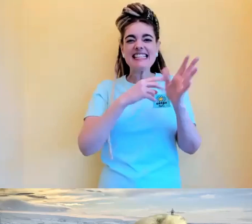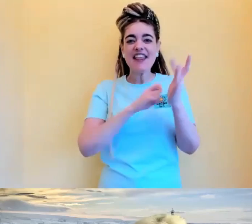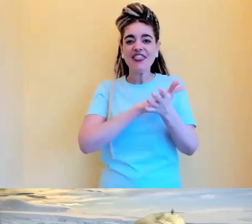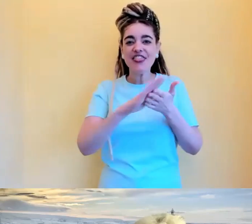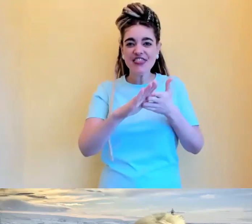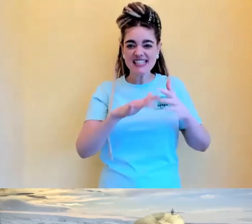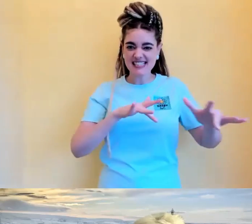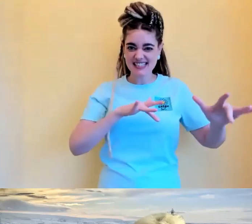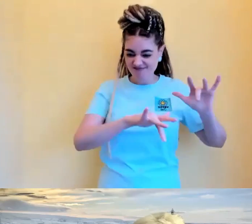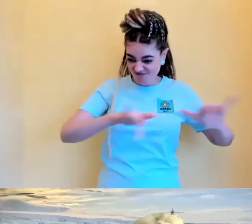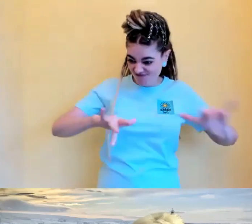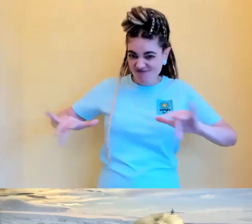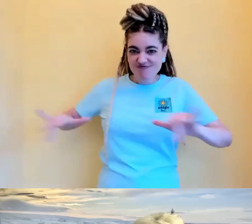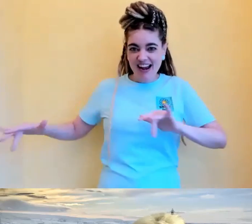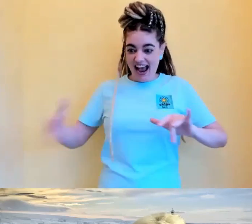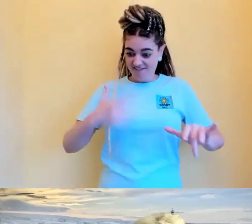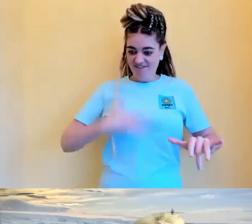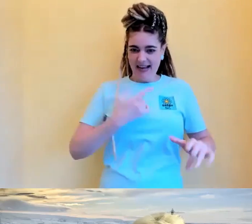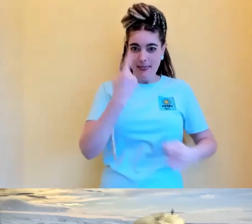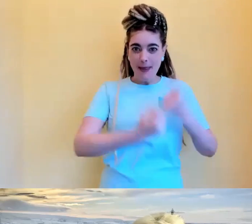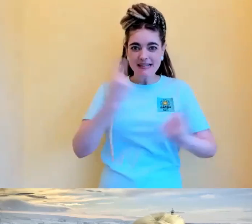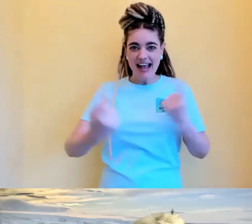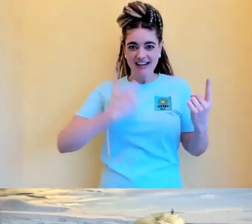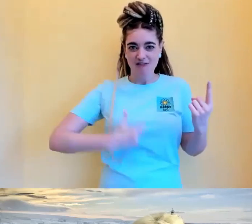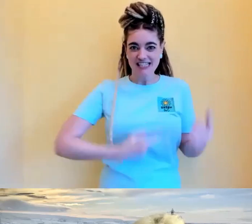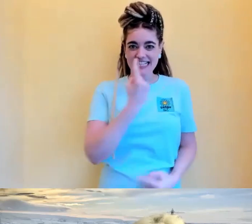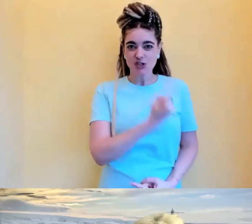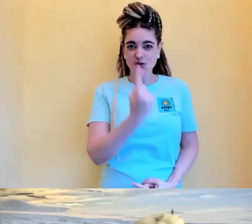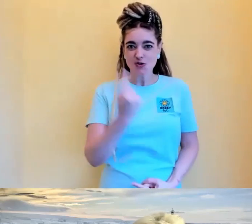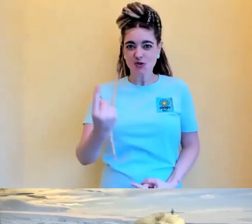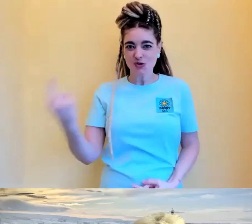own character, and it's almost like you're talking to a person.